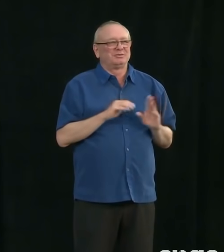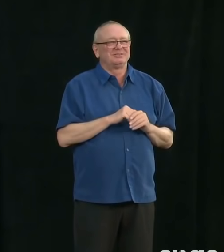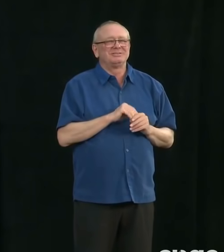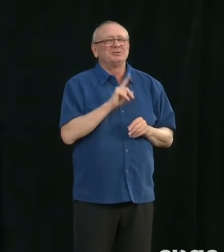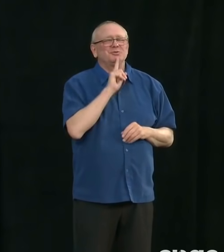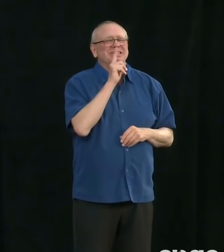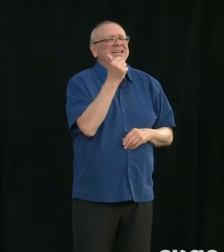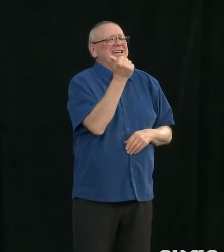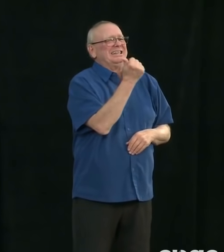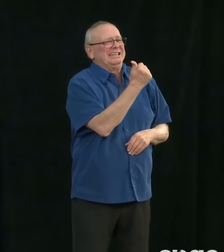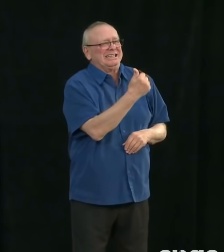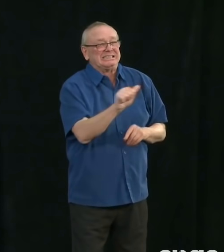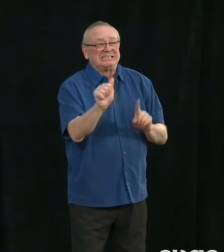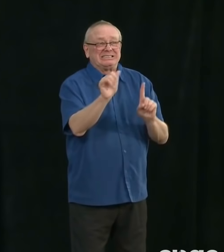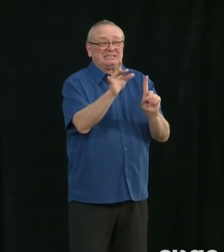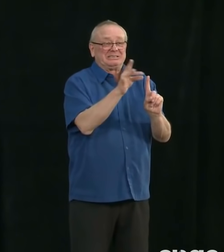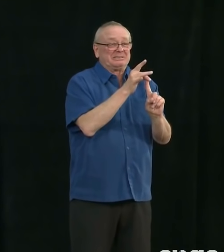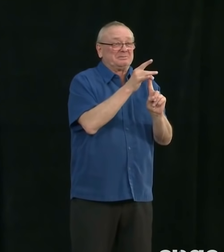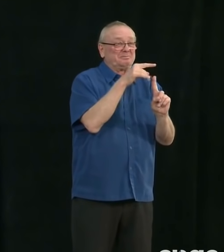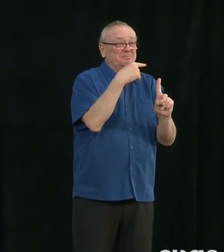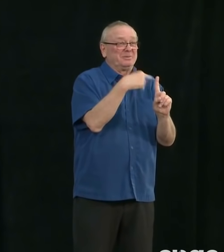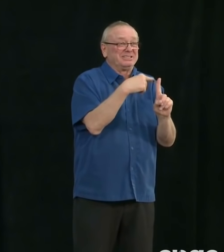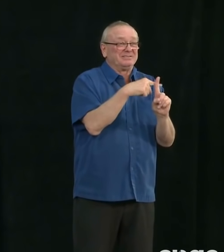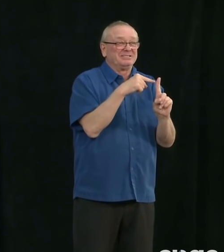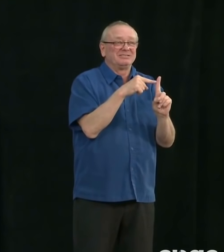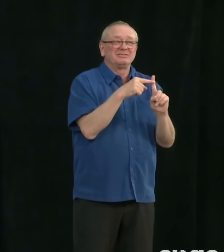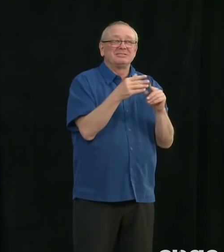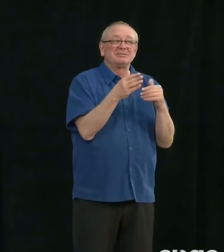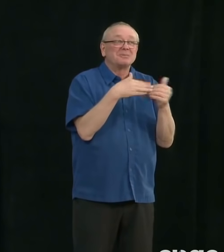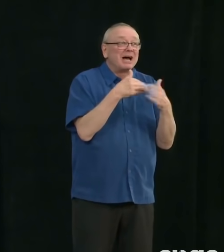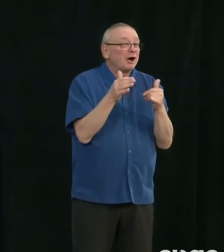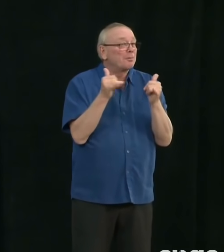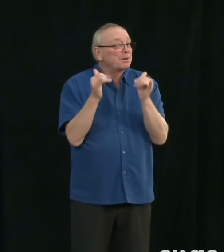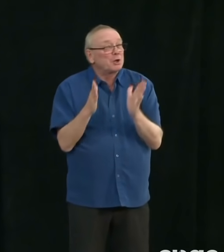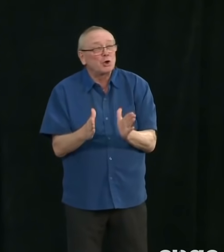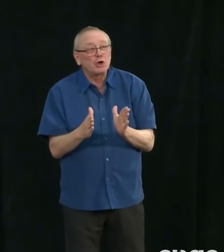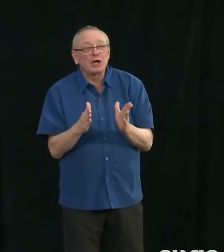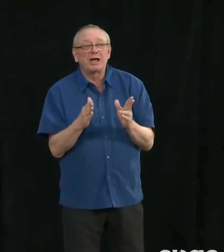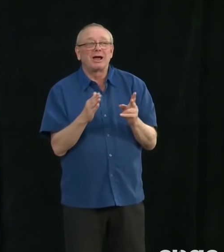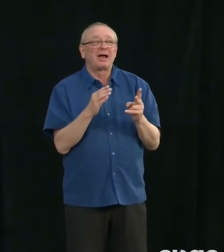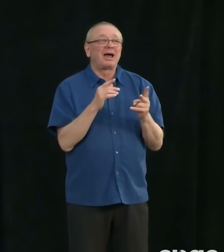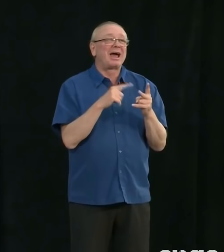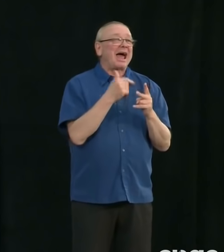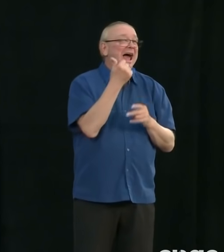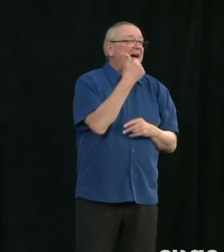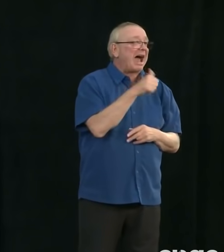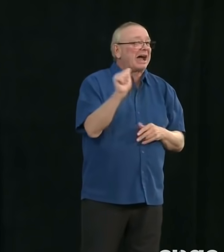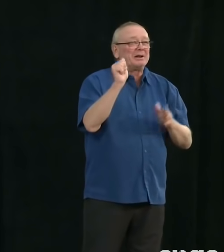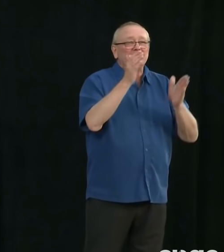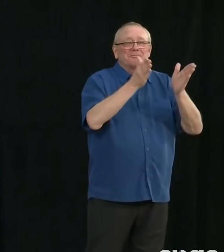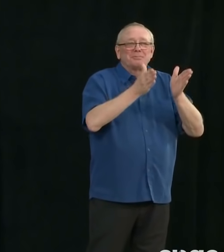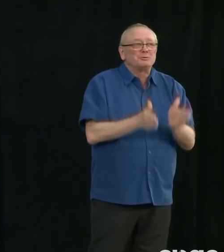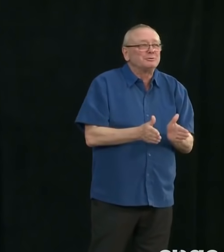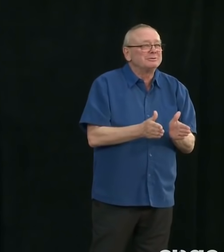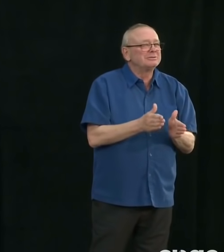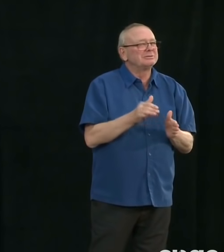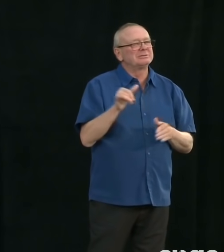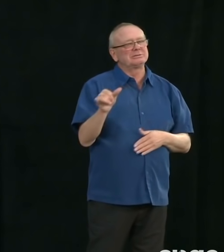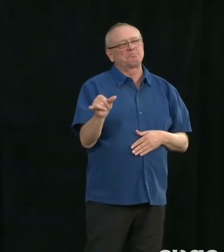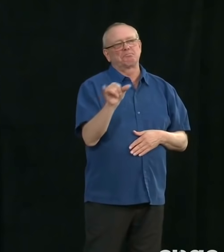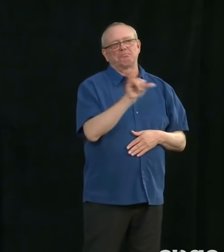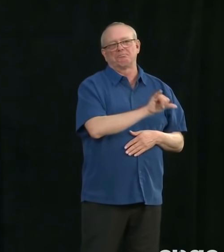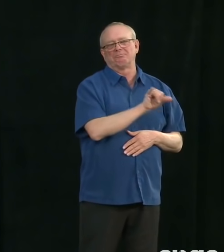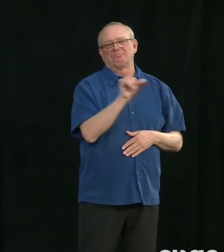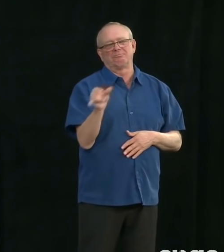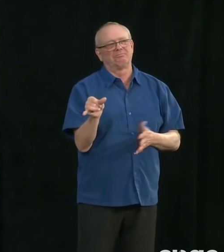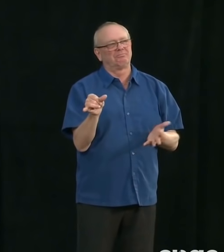same way that we would treat, again, a case anywhere else in Alberta, which is to say public health would be talking to